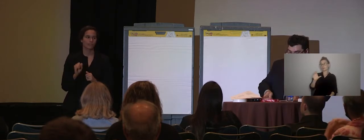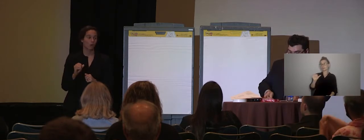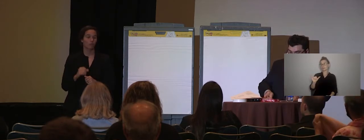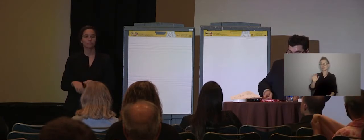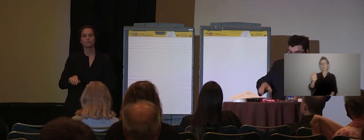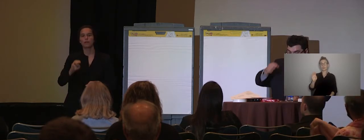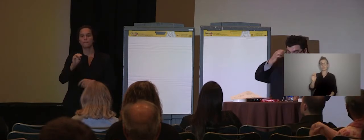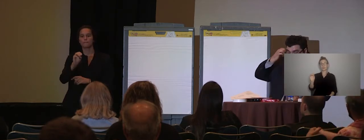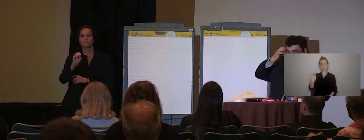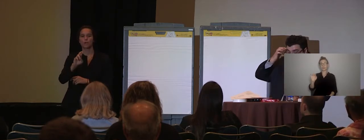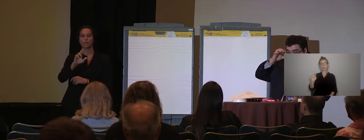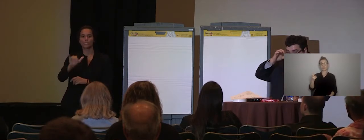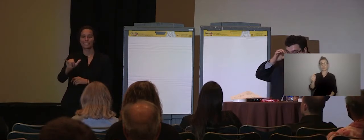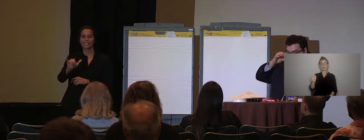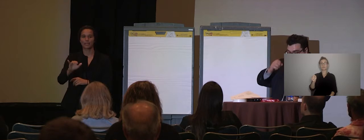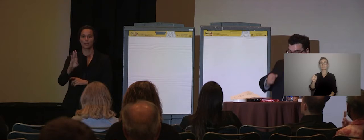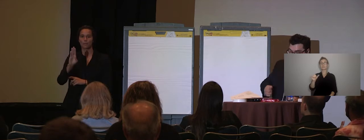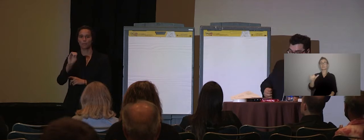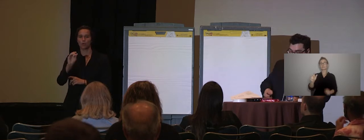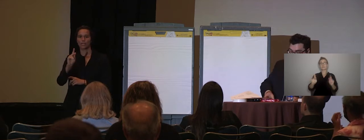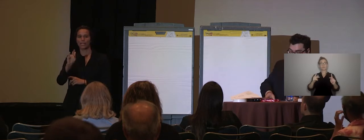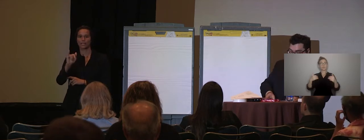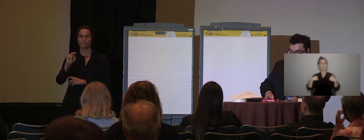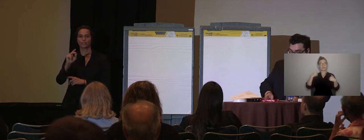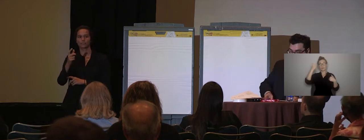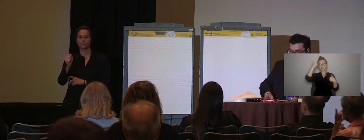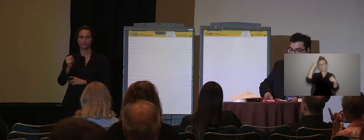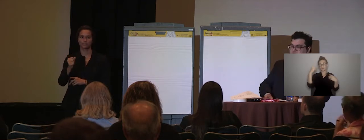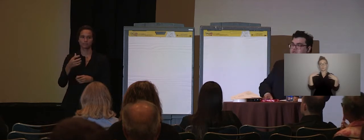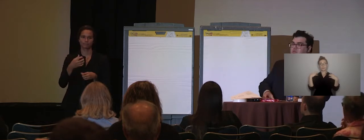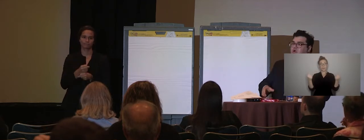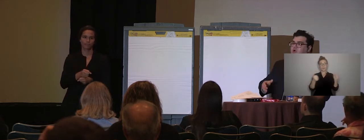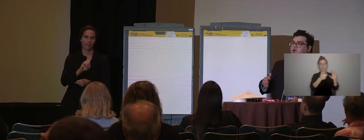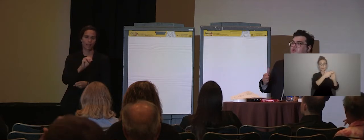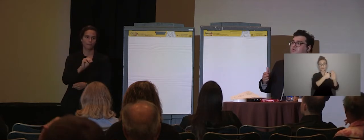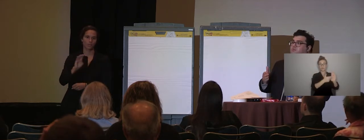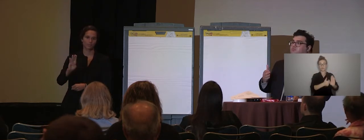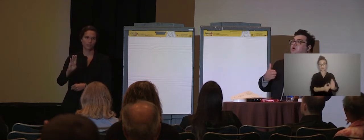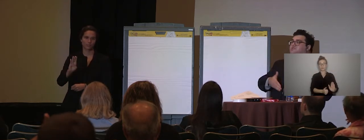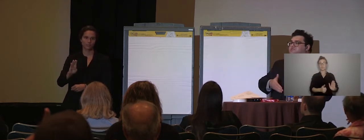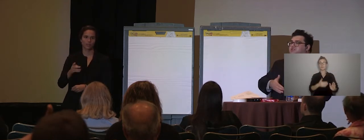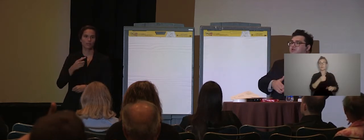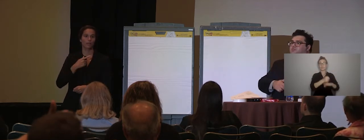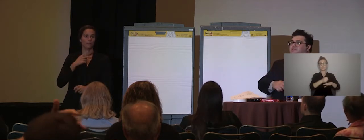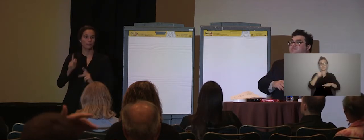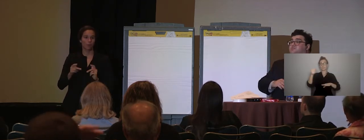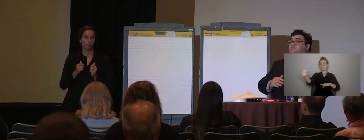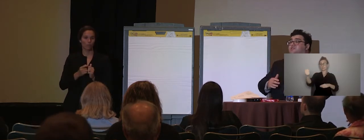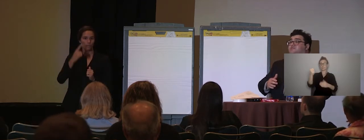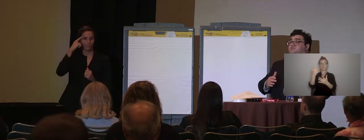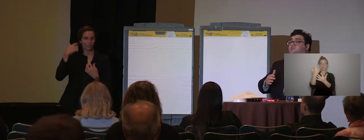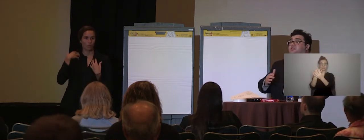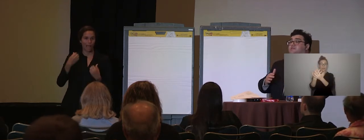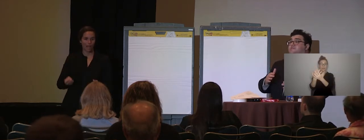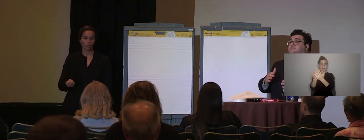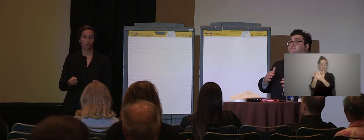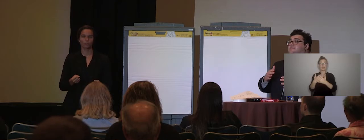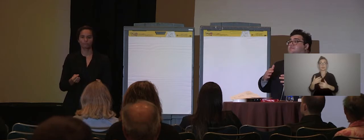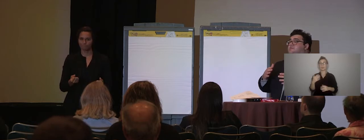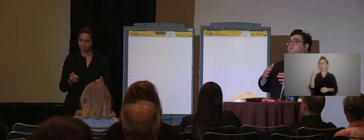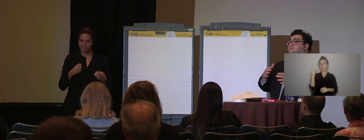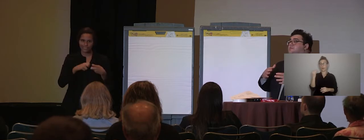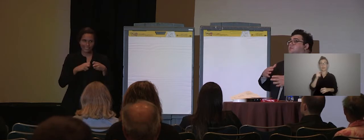mercy bookings is people with mental health conditions are brought to jail because the police officer